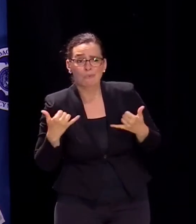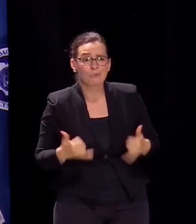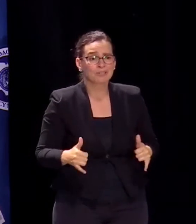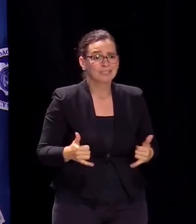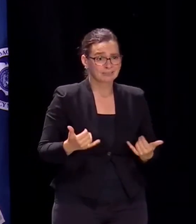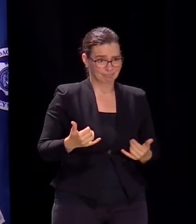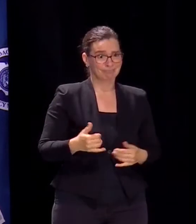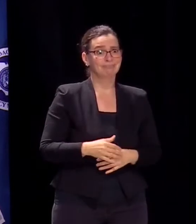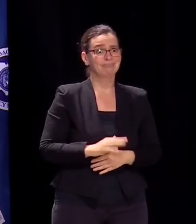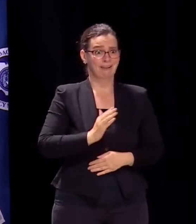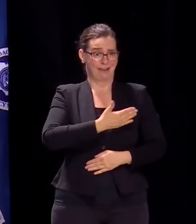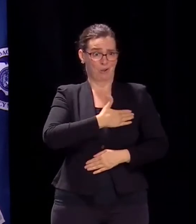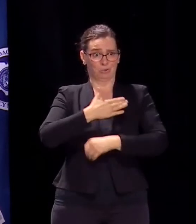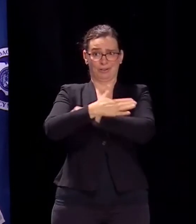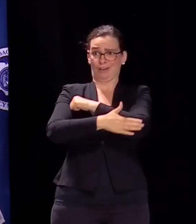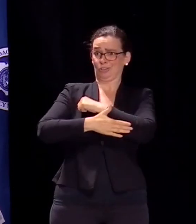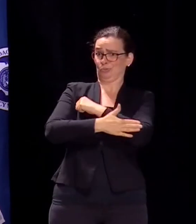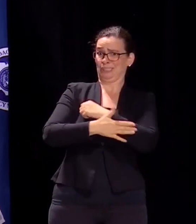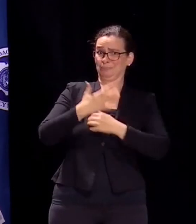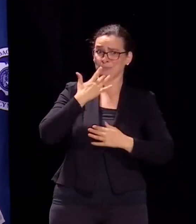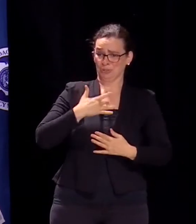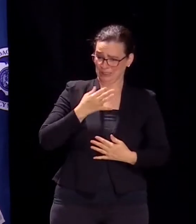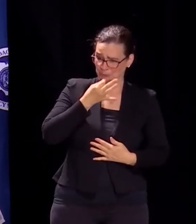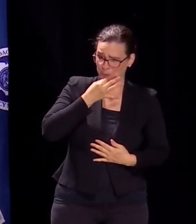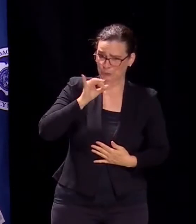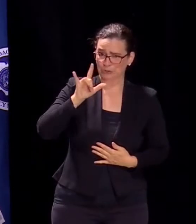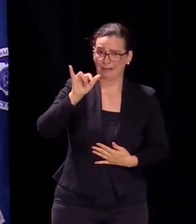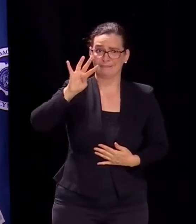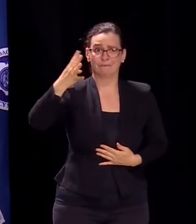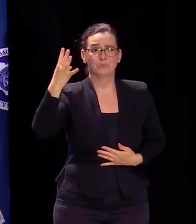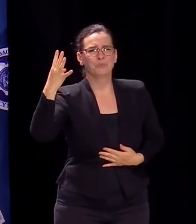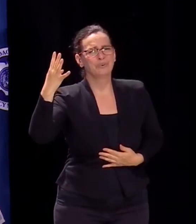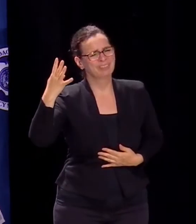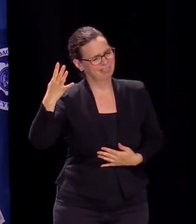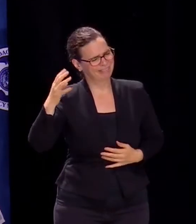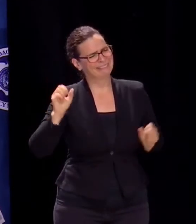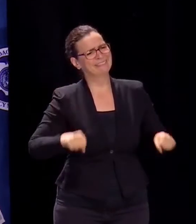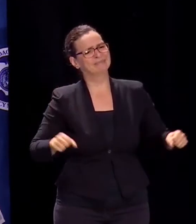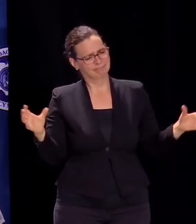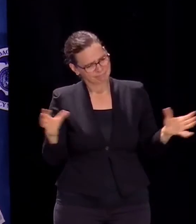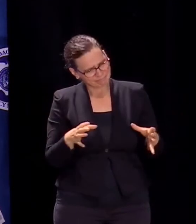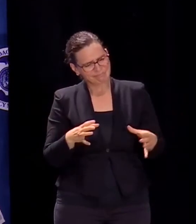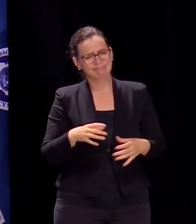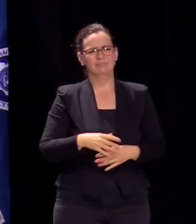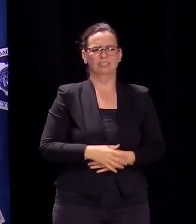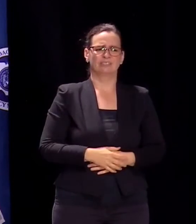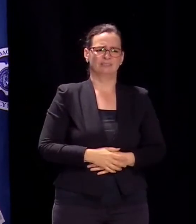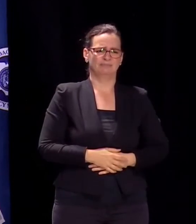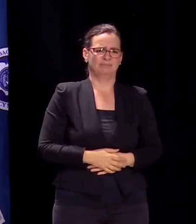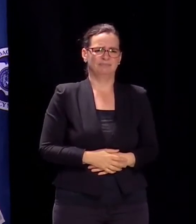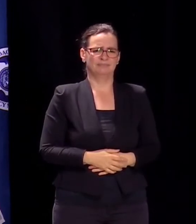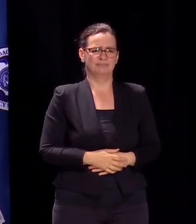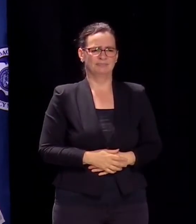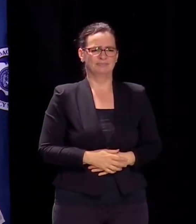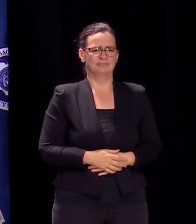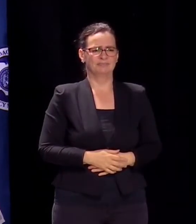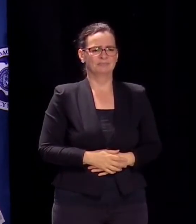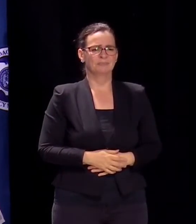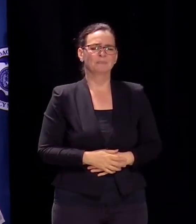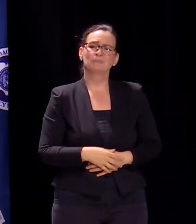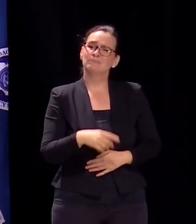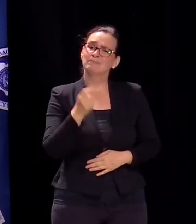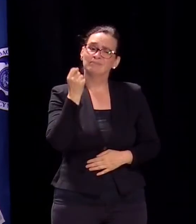smart. Nobody knows who's who, who's had contact with who, and we've made so much progress that